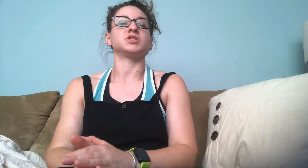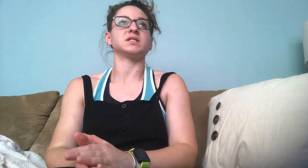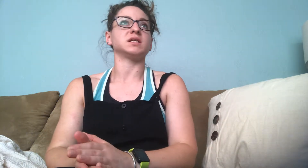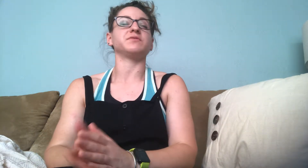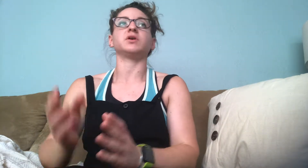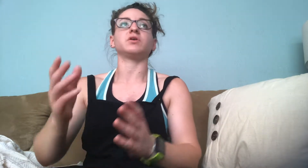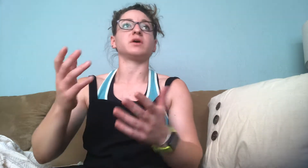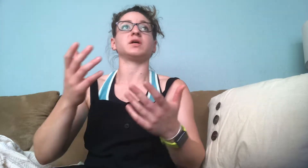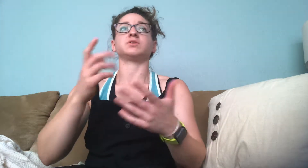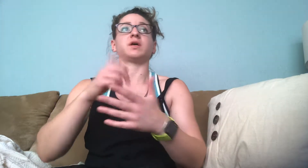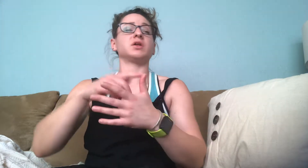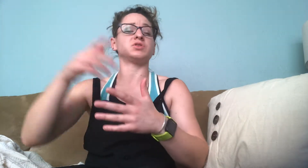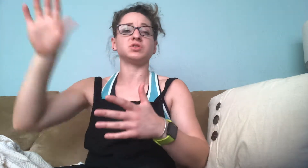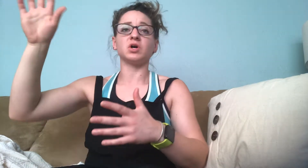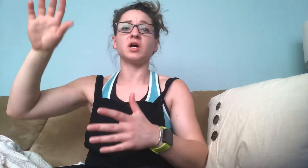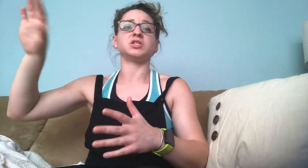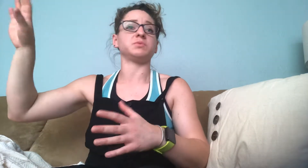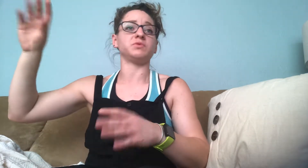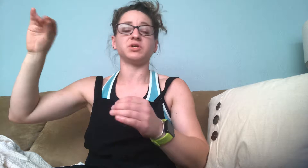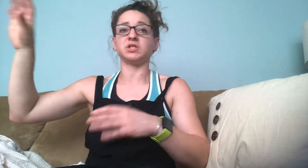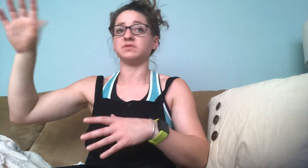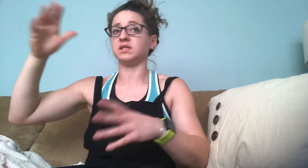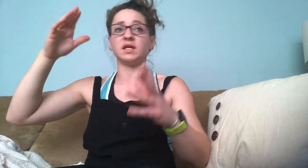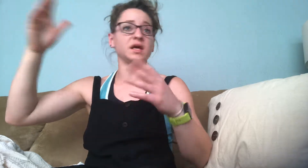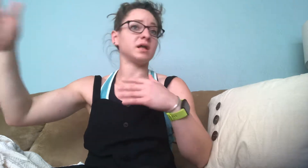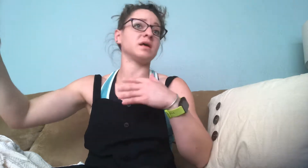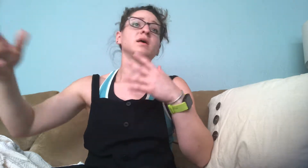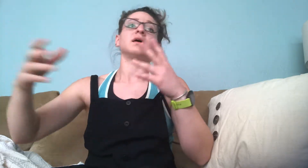she doesn't live here. Okay, so Kendall, she's gone. She moved away. She lives in Indiana.